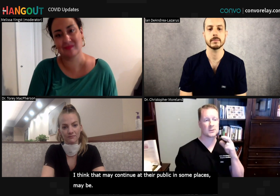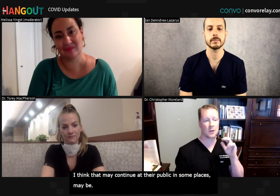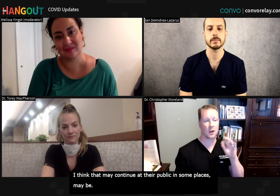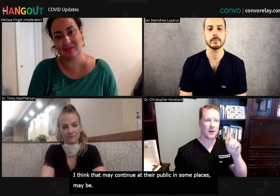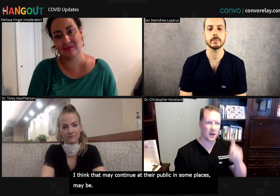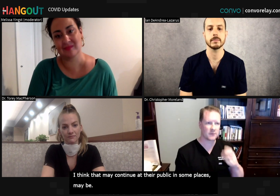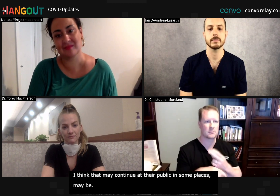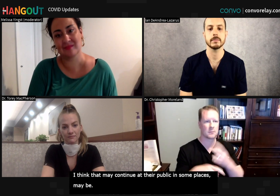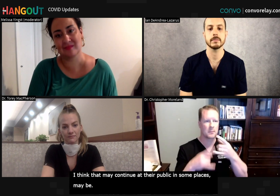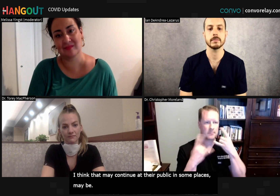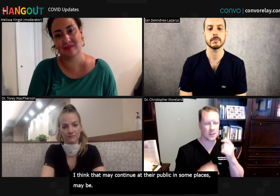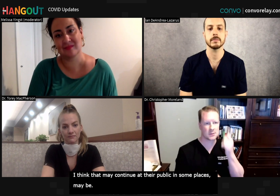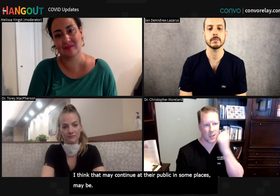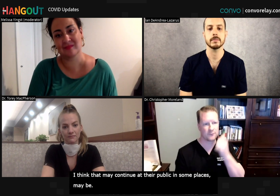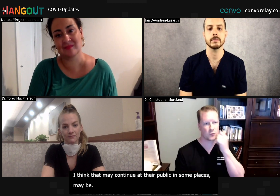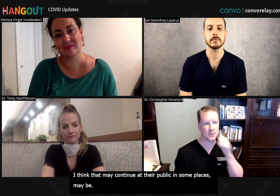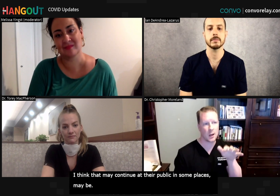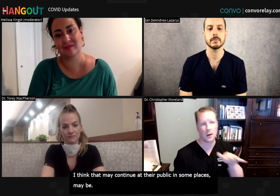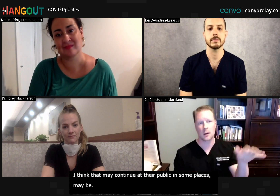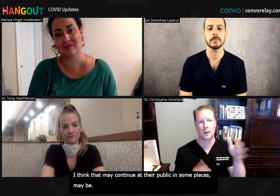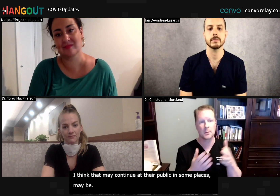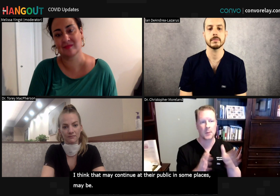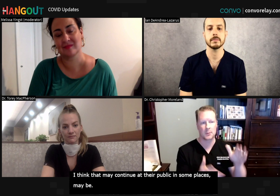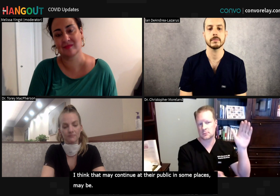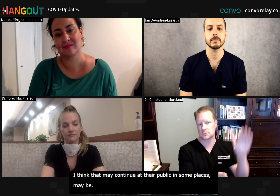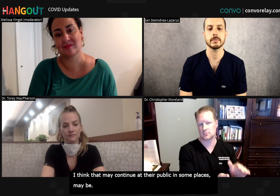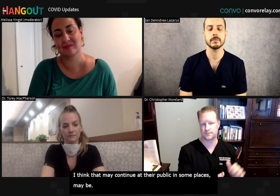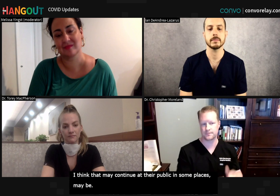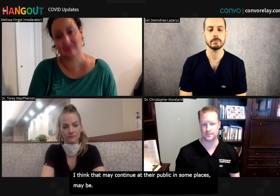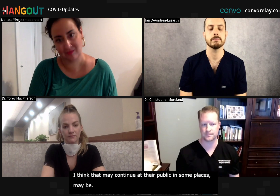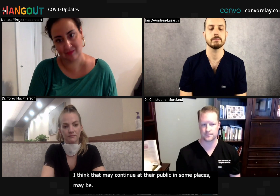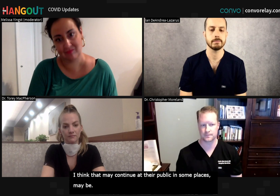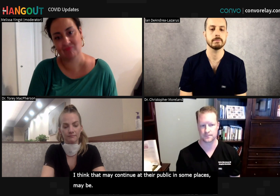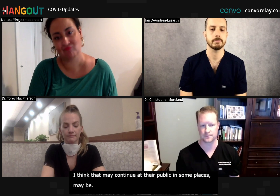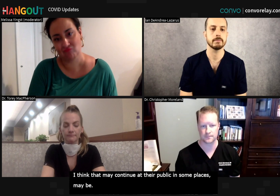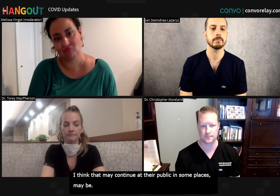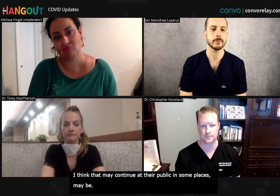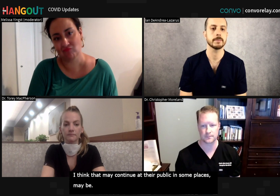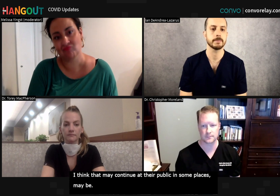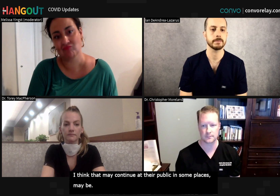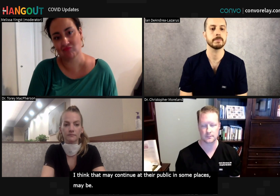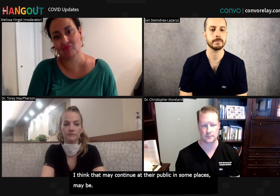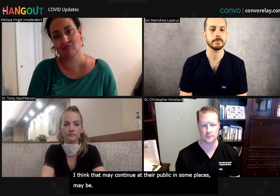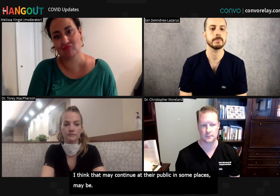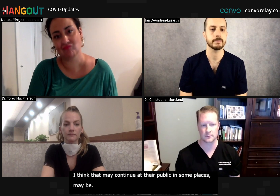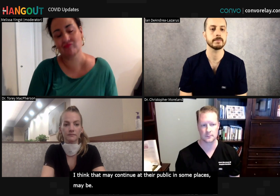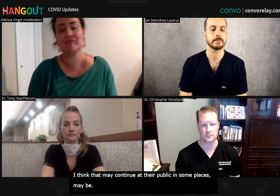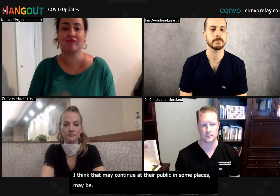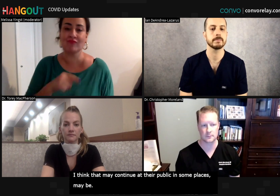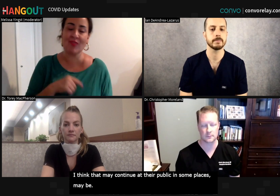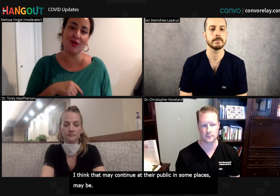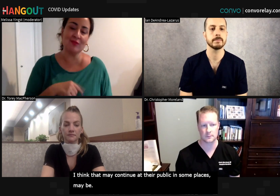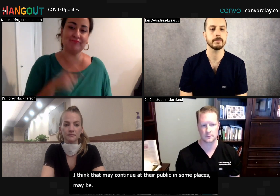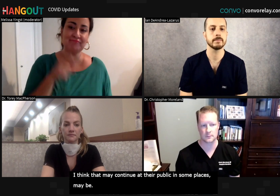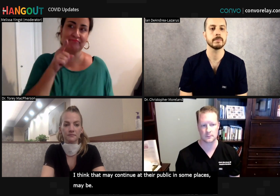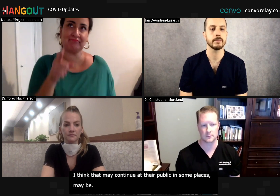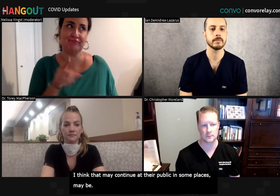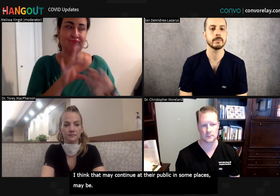as much as possible, I think that our risk of having to wear a mask in public reduces based on that vaccination rate.